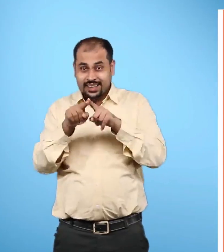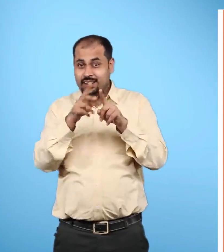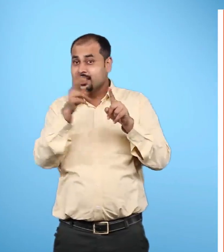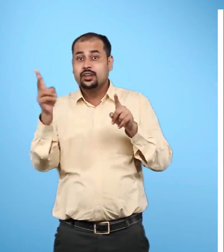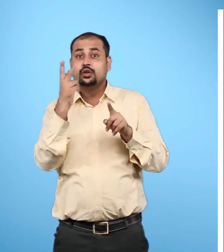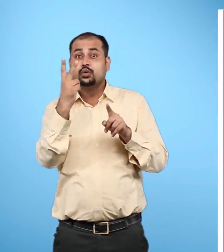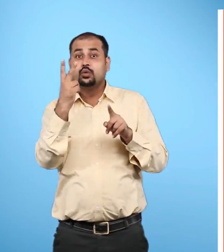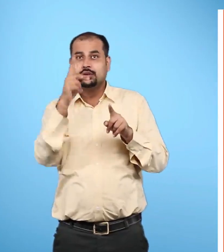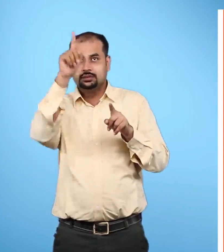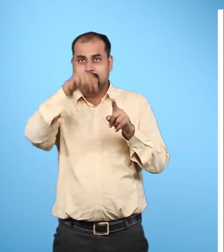drawn.